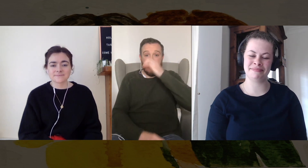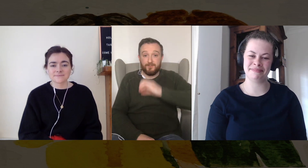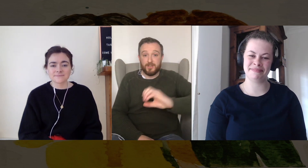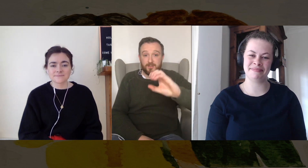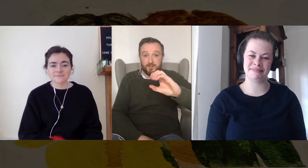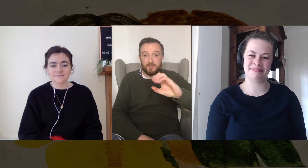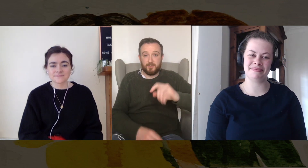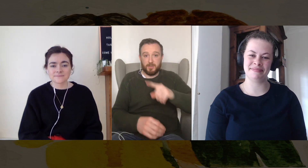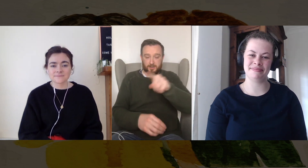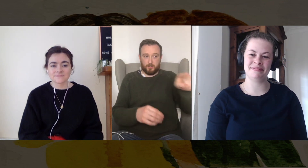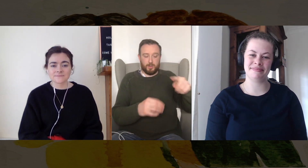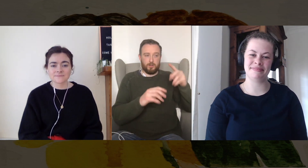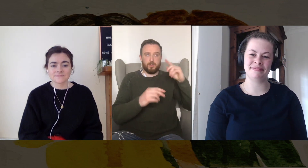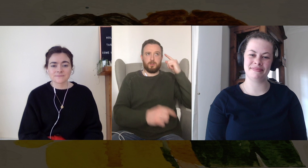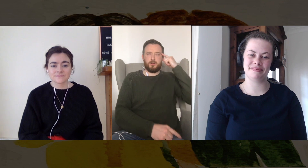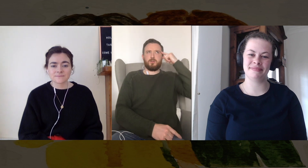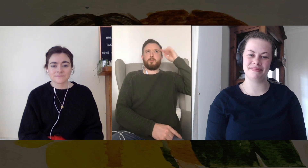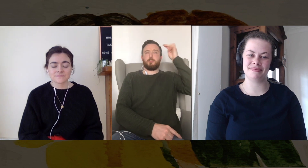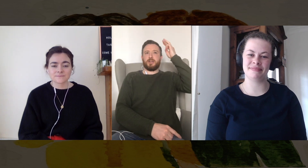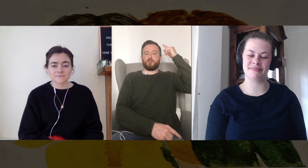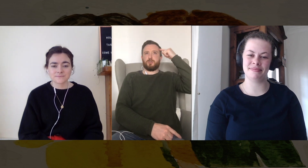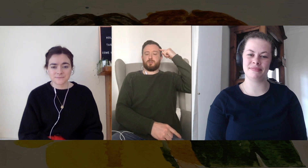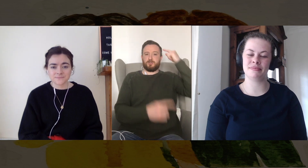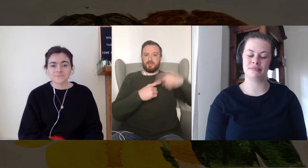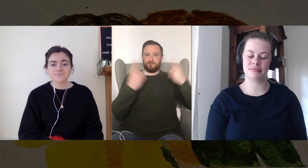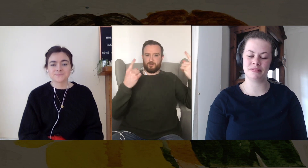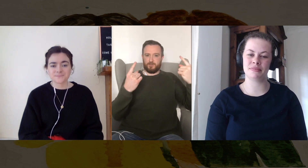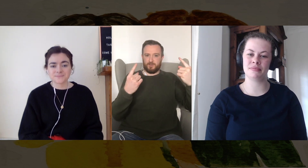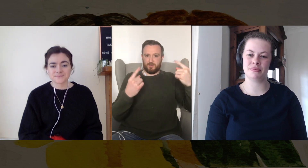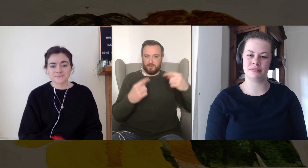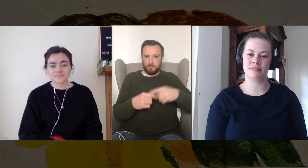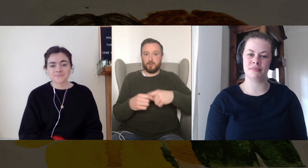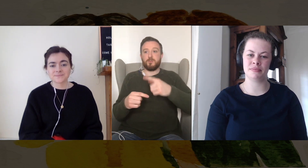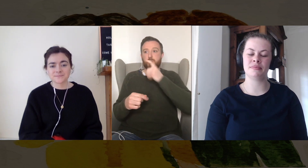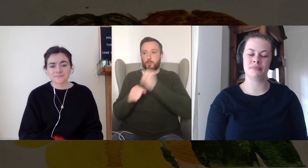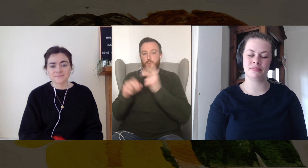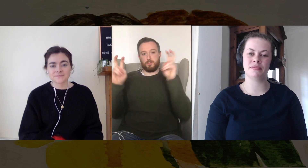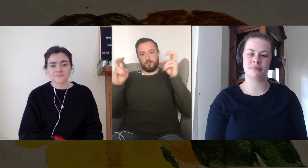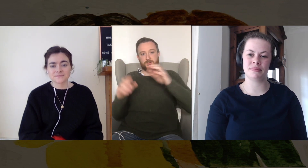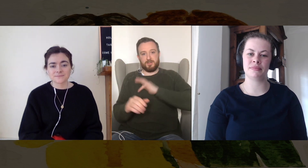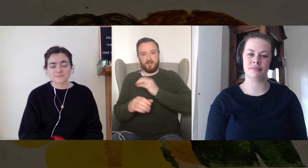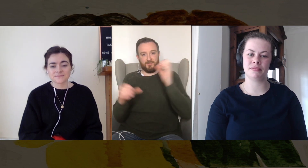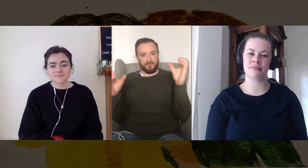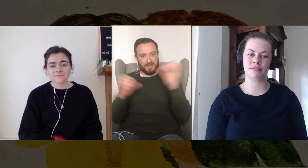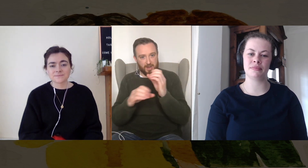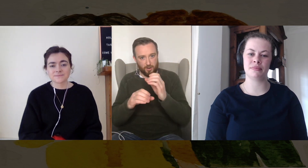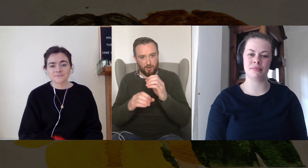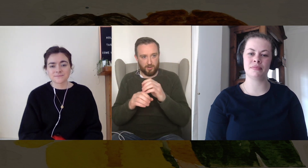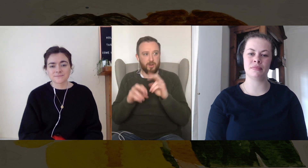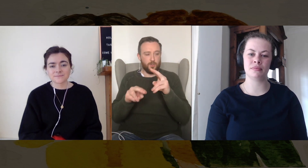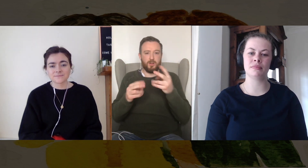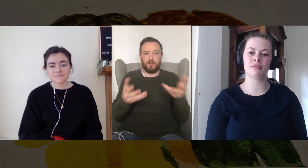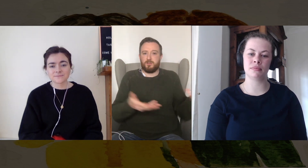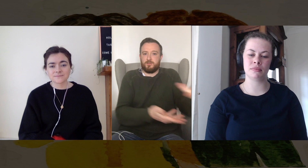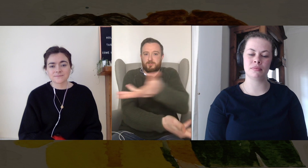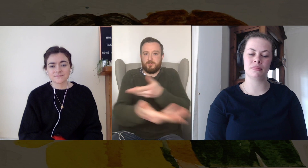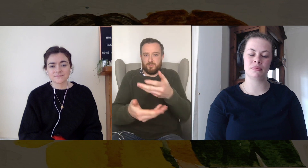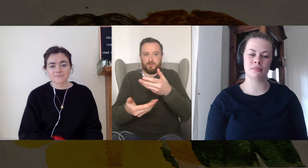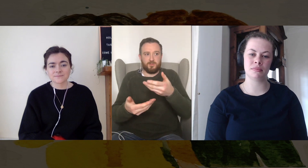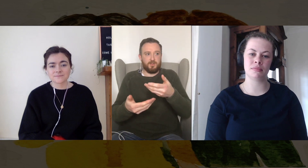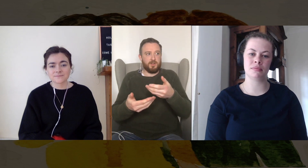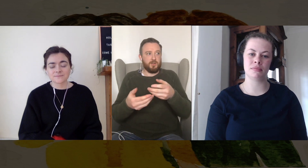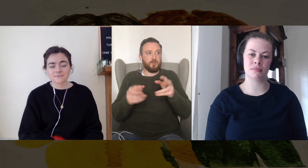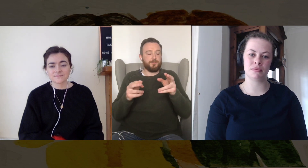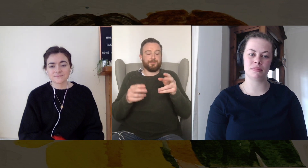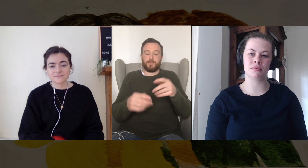Same working as an interpreter. Every interpreter's brain when I say elephant, we all see a different elephant.